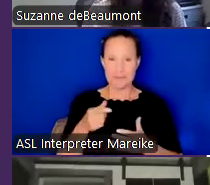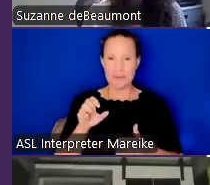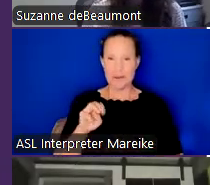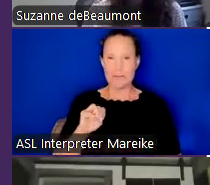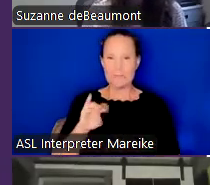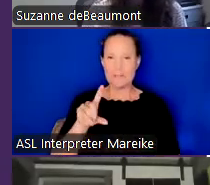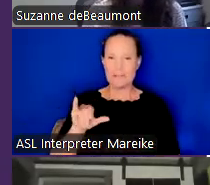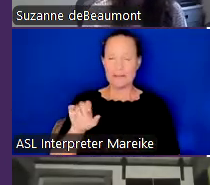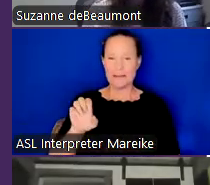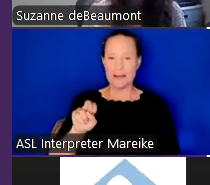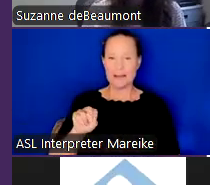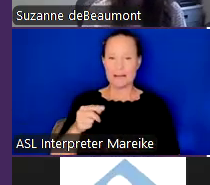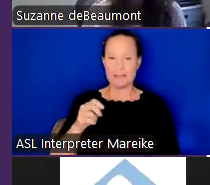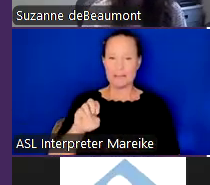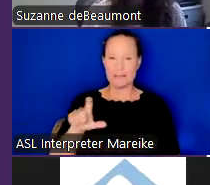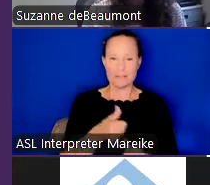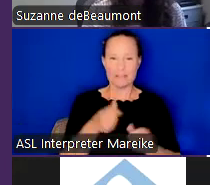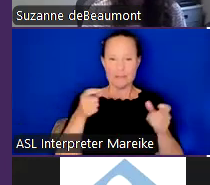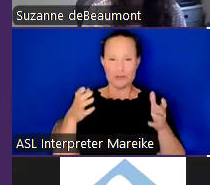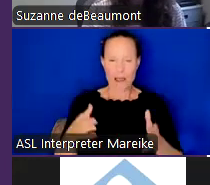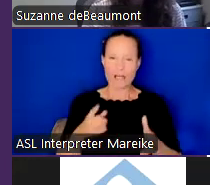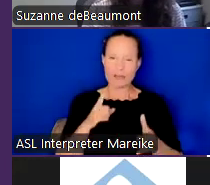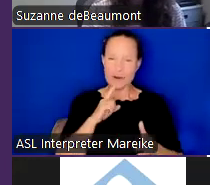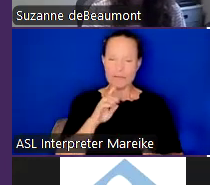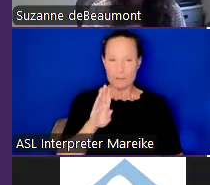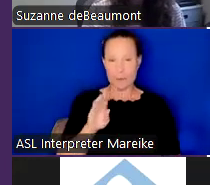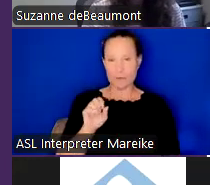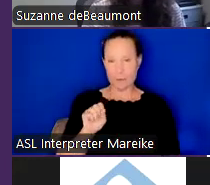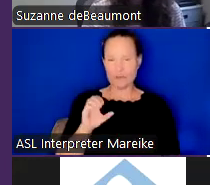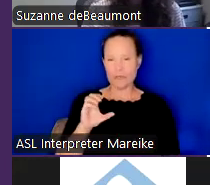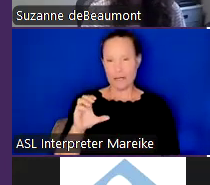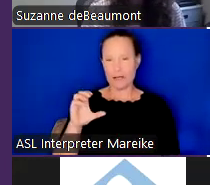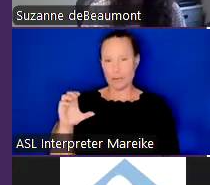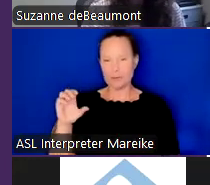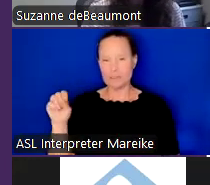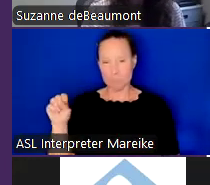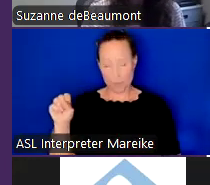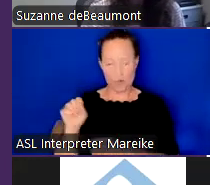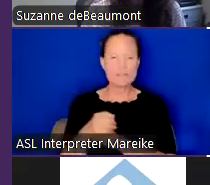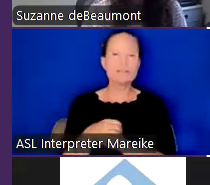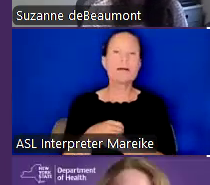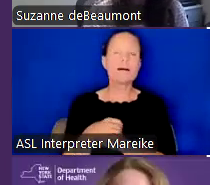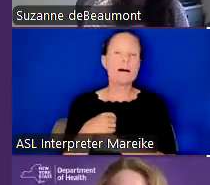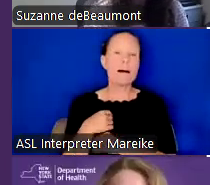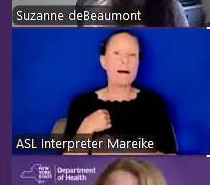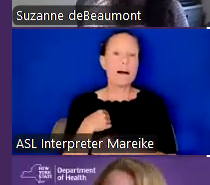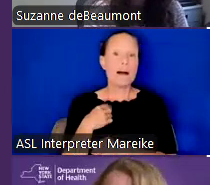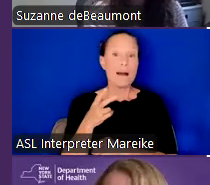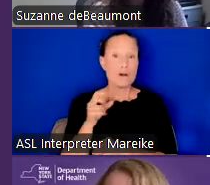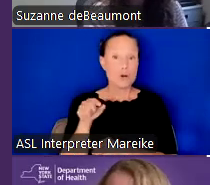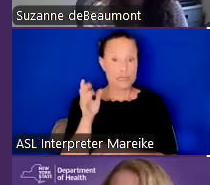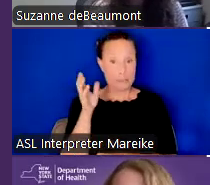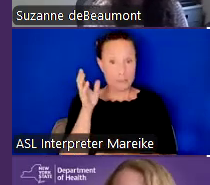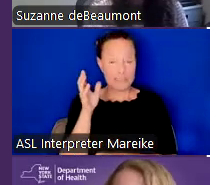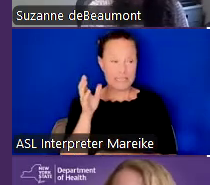Engel. She is the Director of the Bureau of Social Care and Community Supports. I heard this presentation